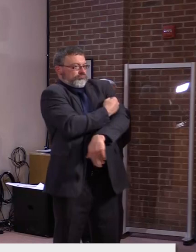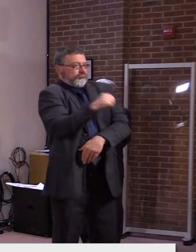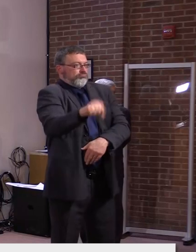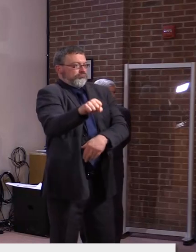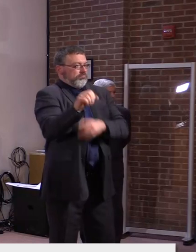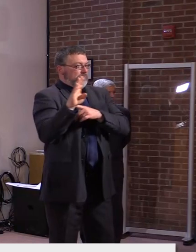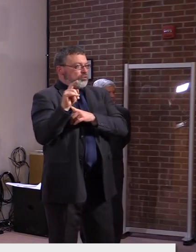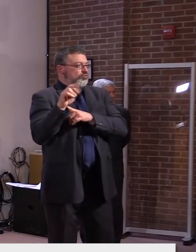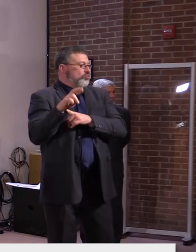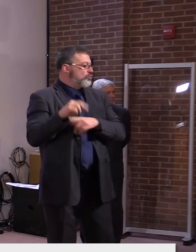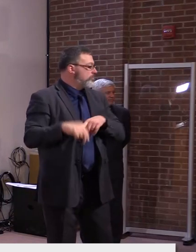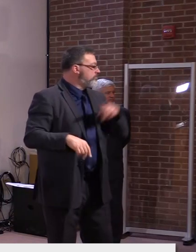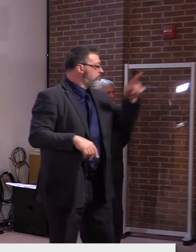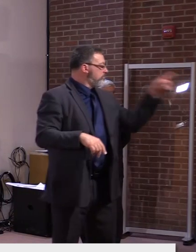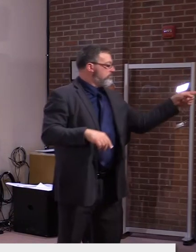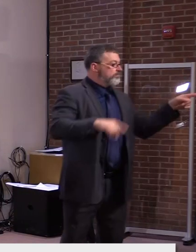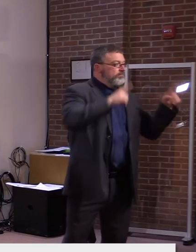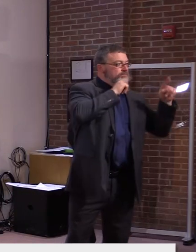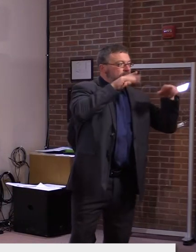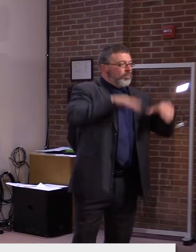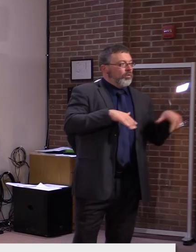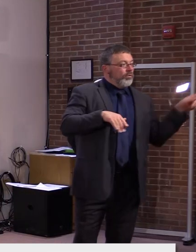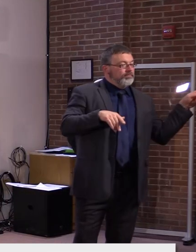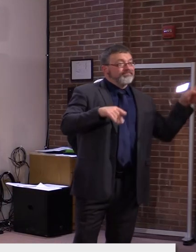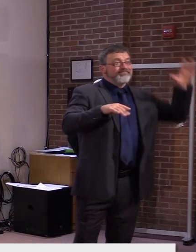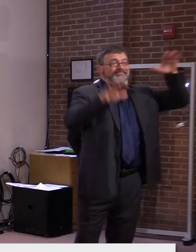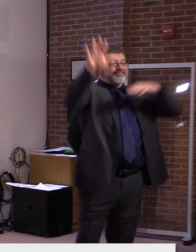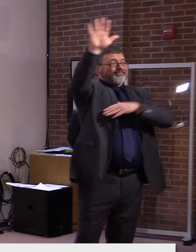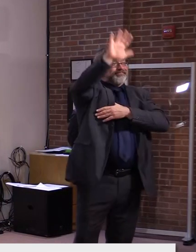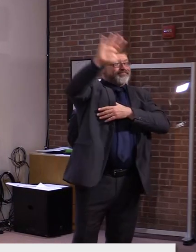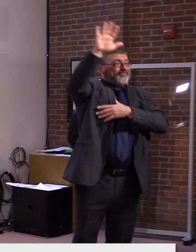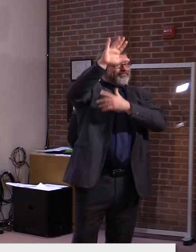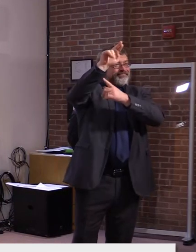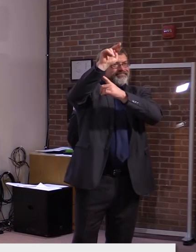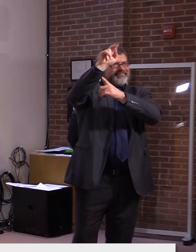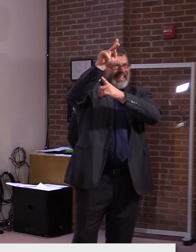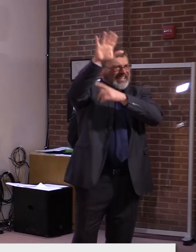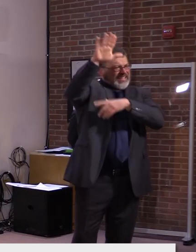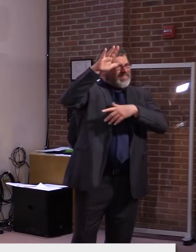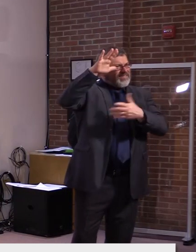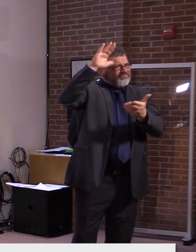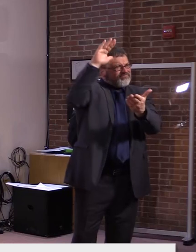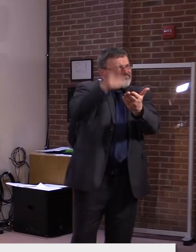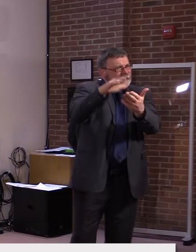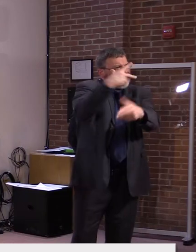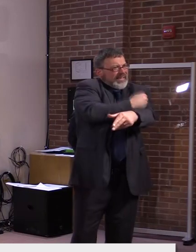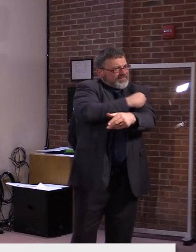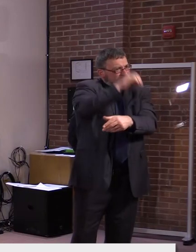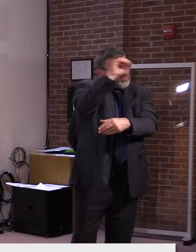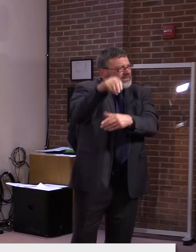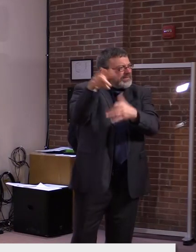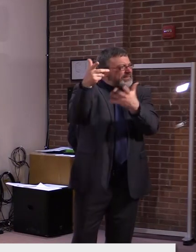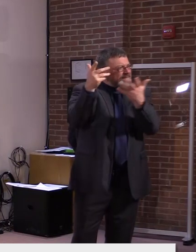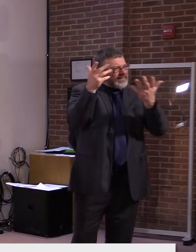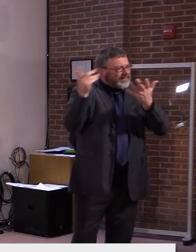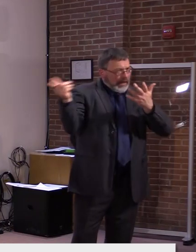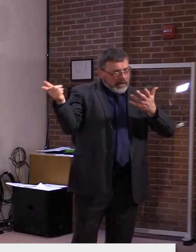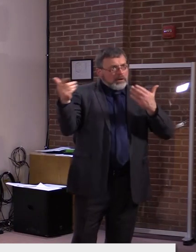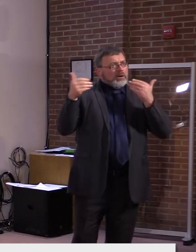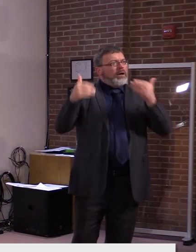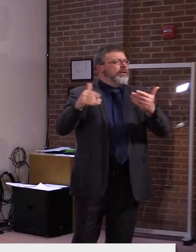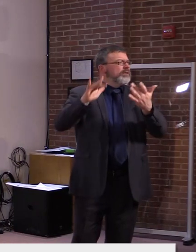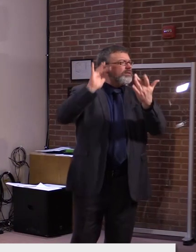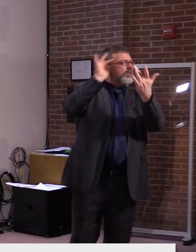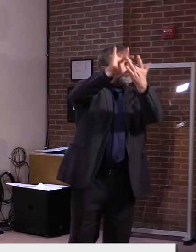lower vaccination rate up in the Northeast Kingdom, you know, even Secretary Smith mentioned that you're trying to have outreach over the next few weeks to get